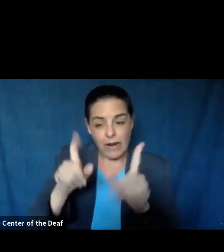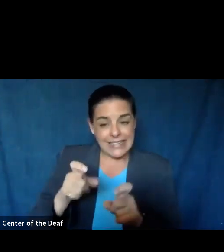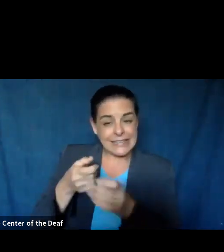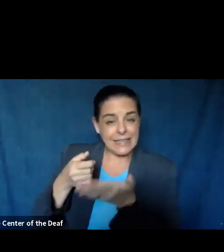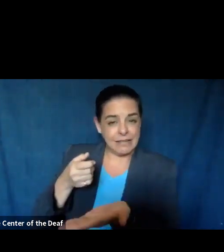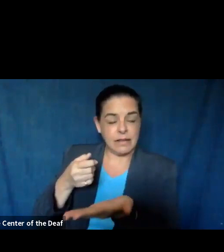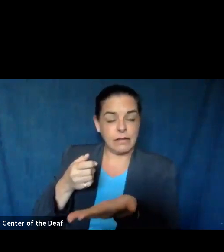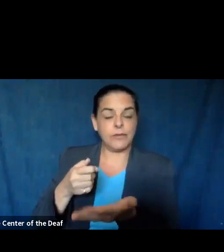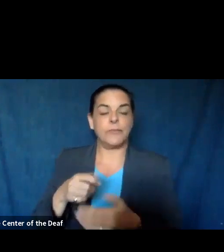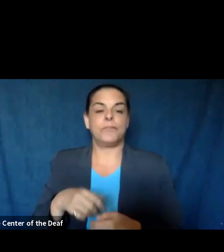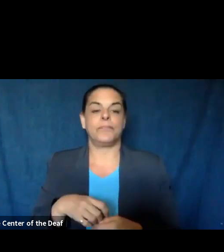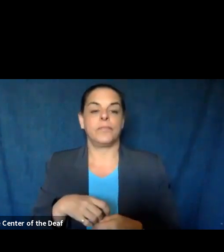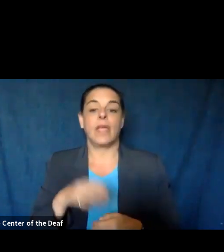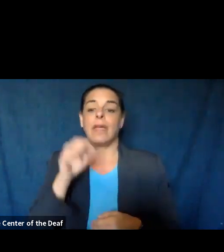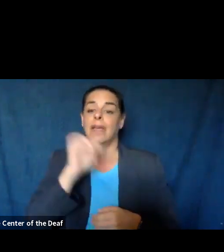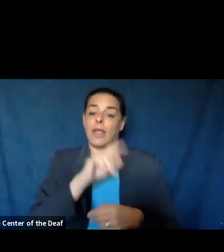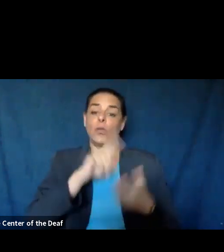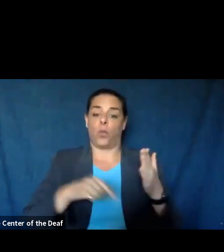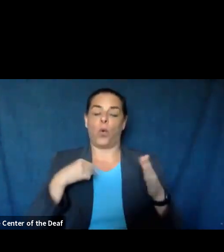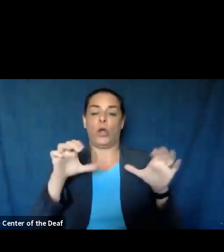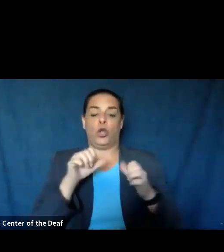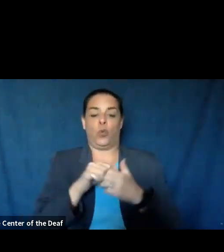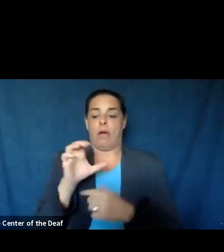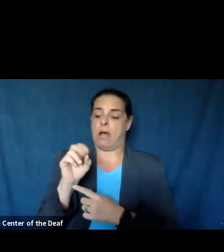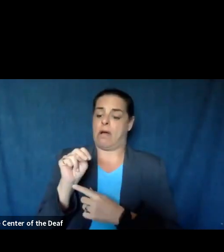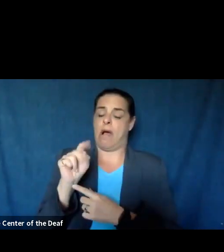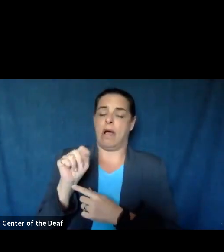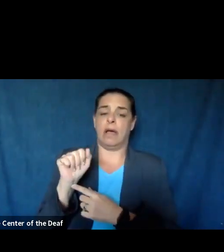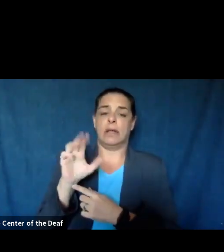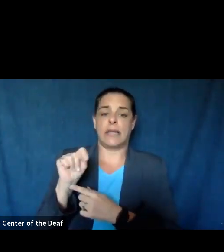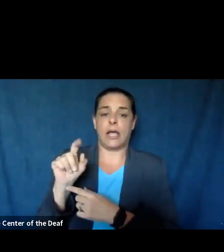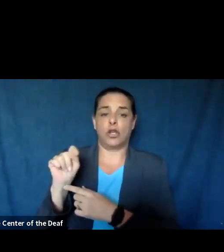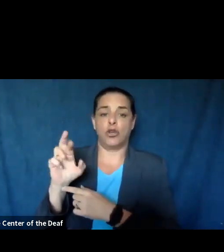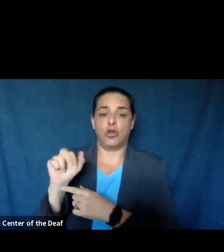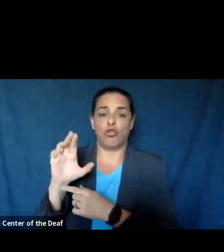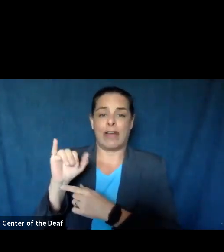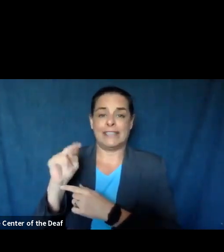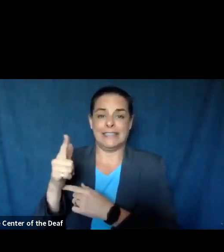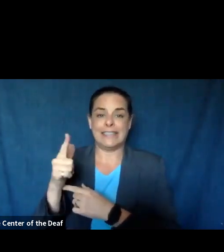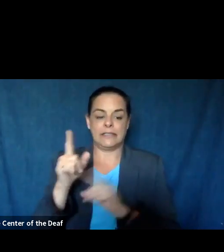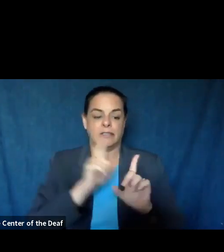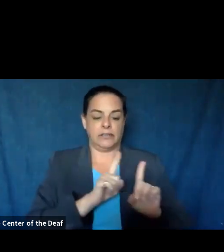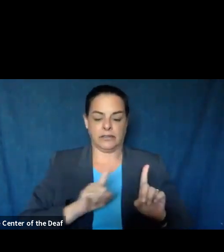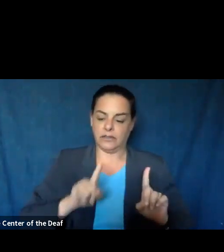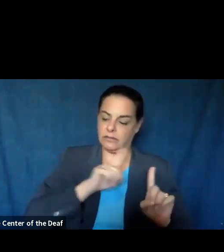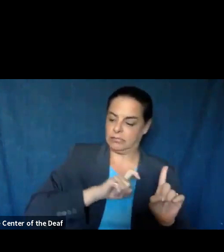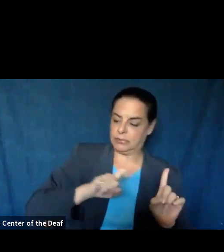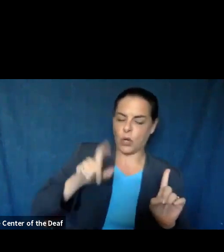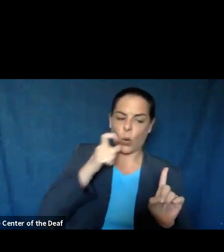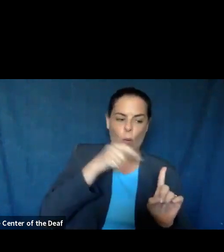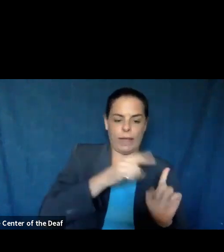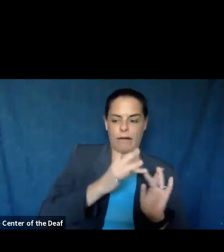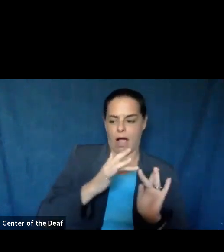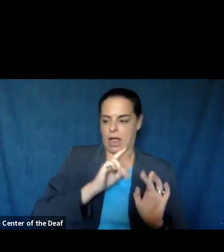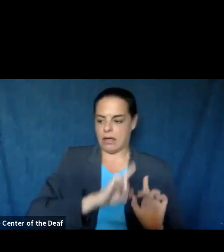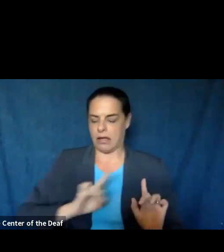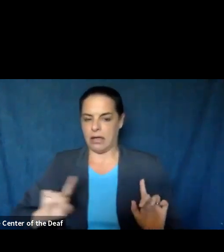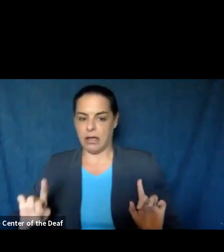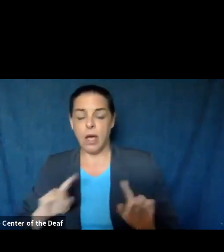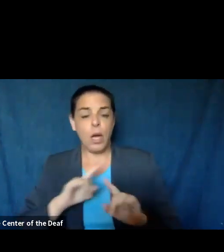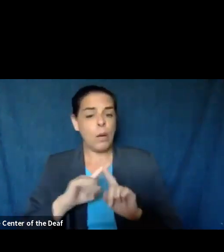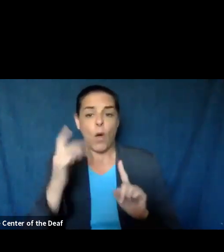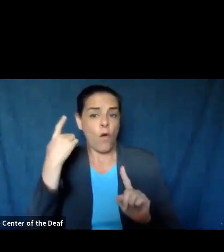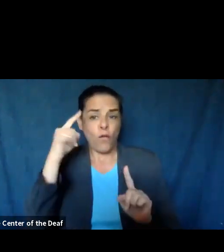there. And that's all about what we do with contact tracing. That's really getting into the weeds of it. But the point of that is to rapidly